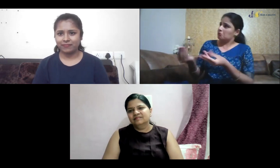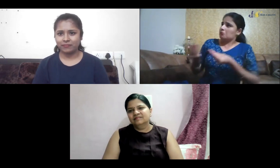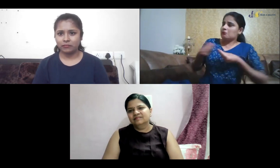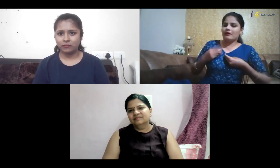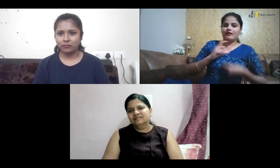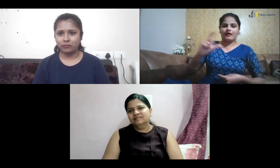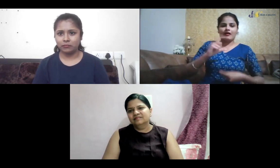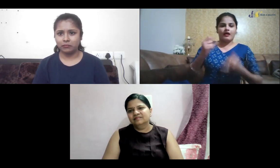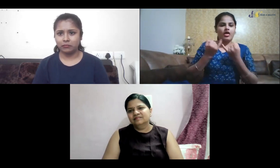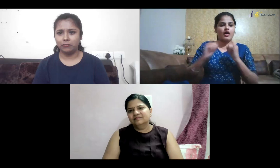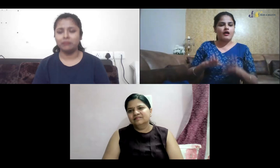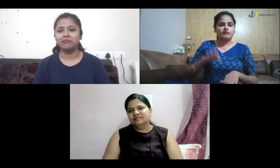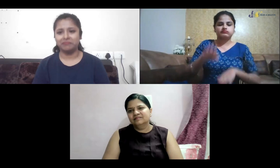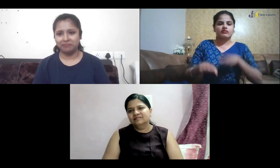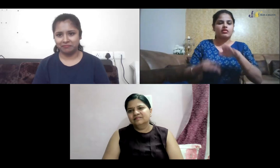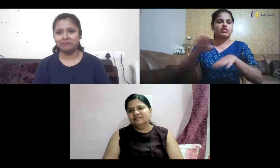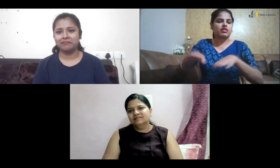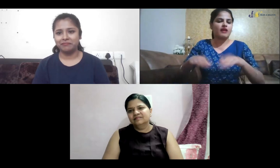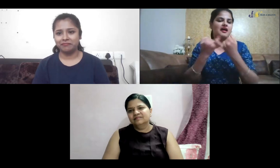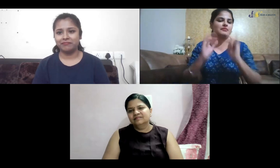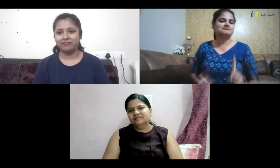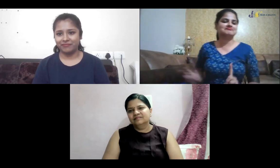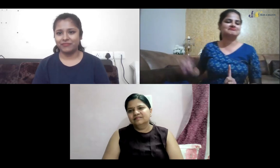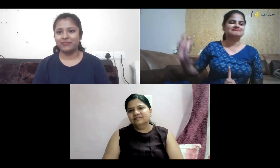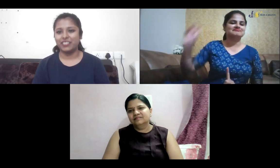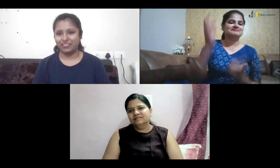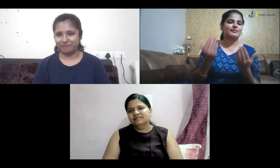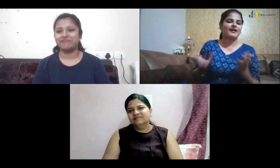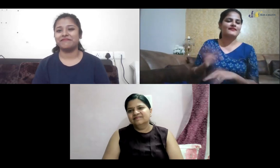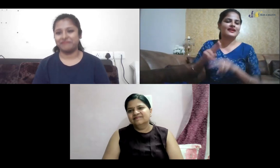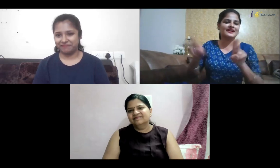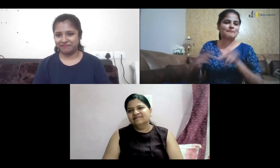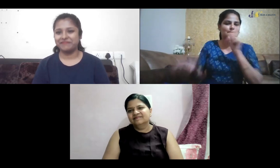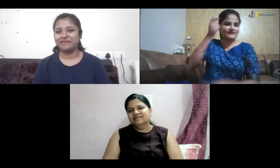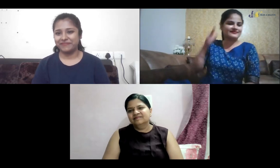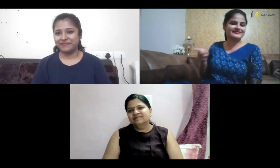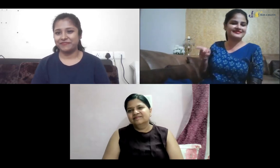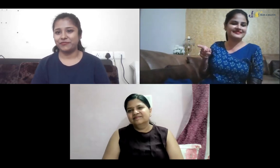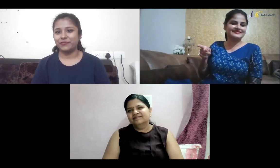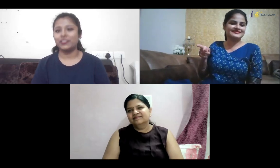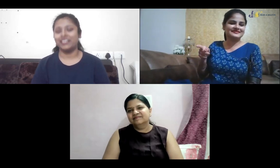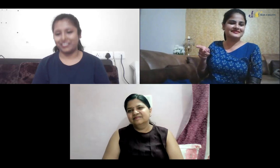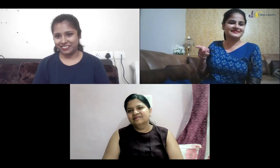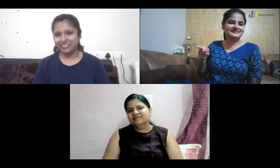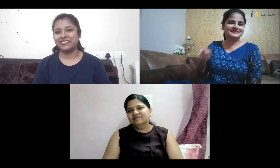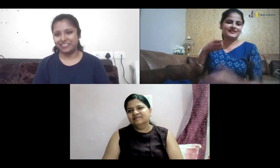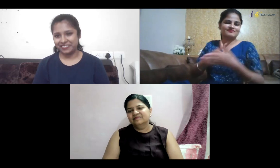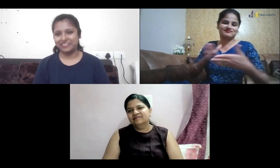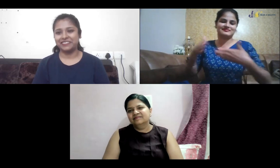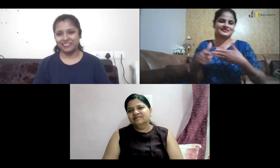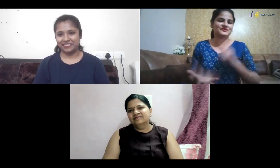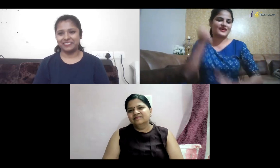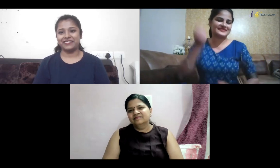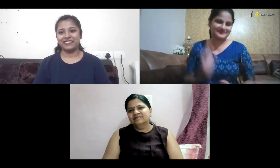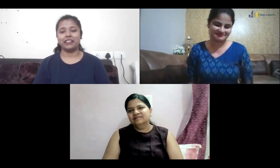okay, I have to depend on them. But after when I touch, I mean taste